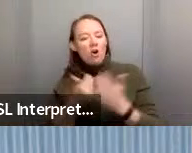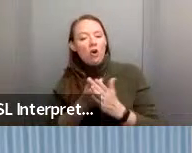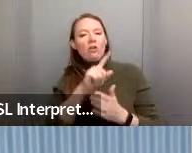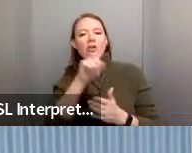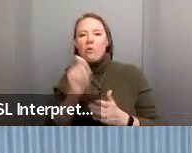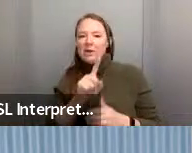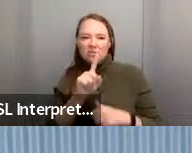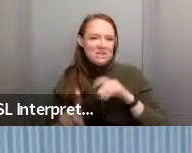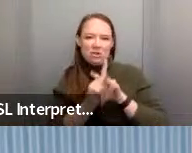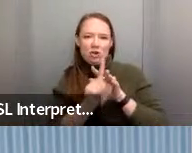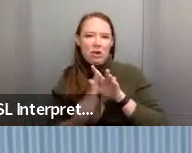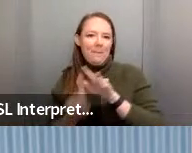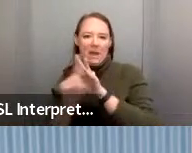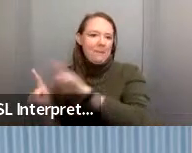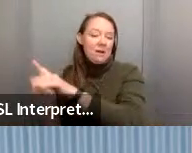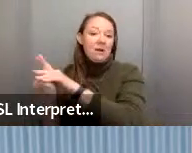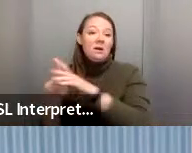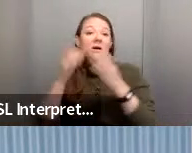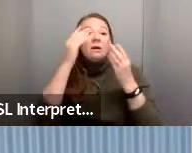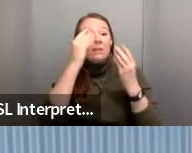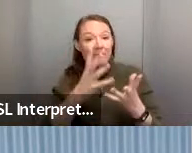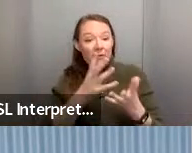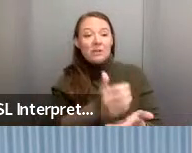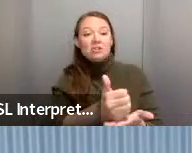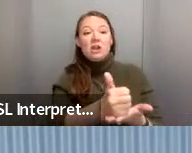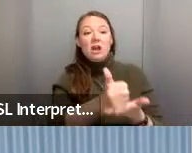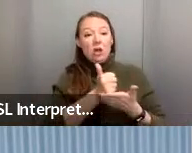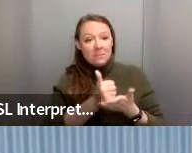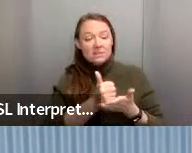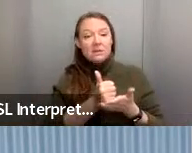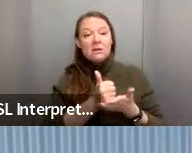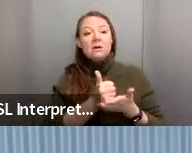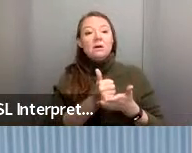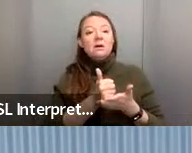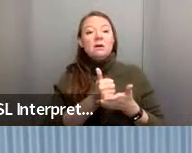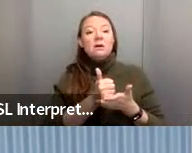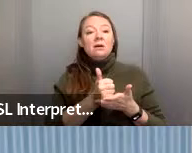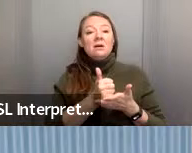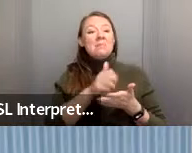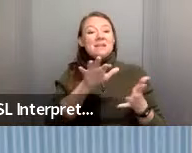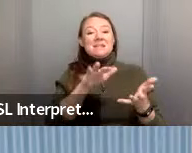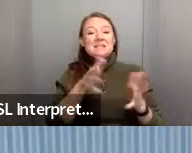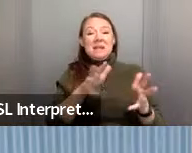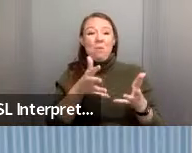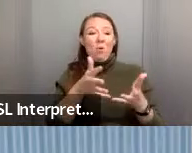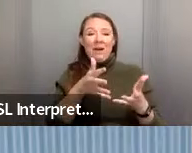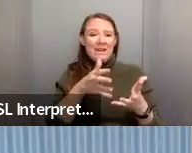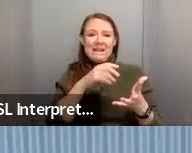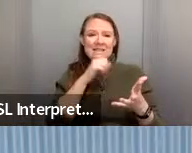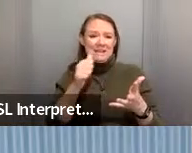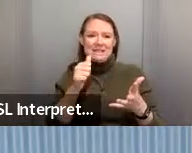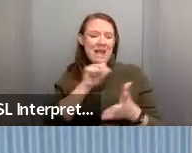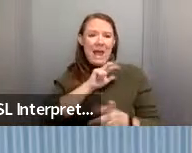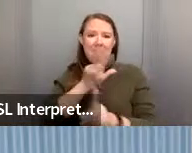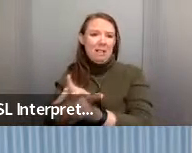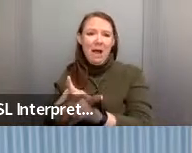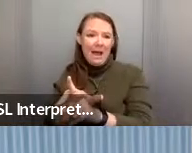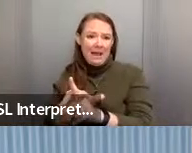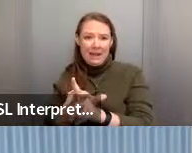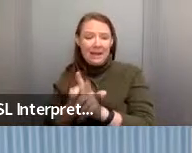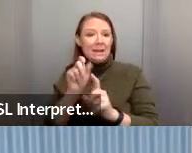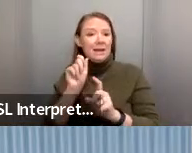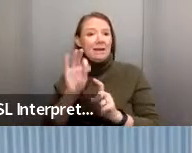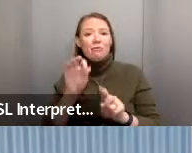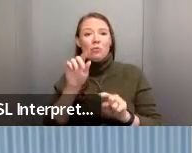up. The information is helpful, although somewhat not applicable in many cases. And if we're not able to